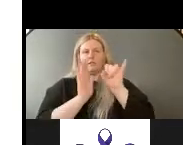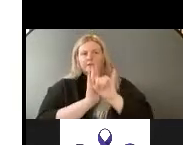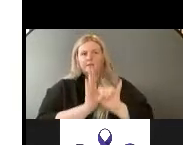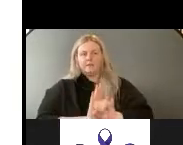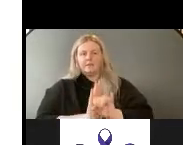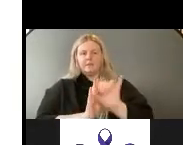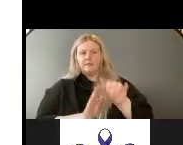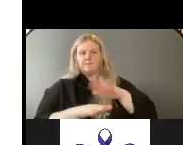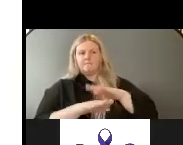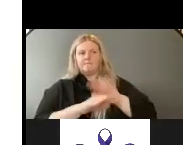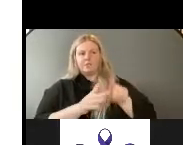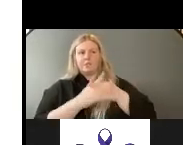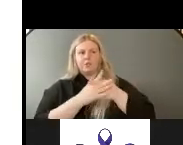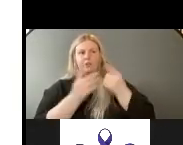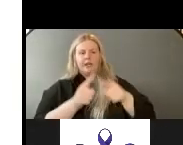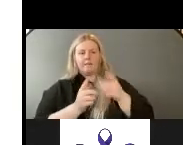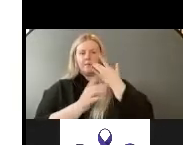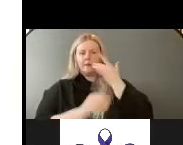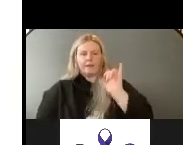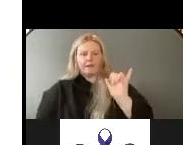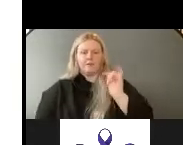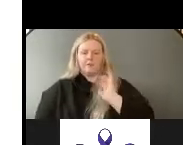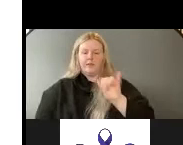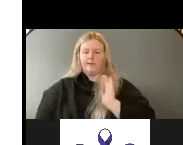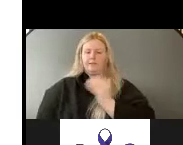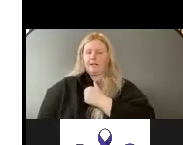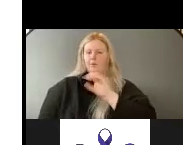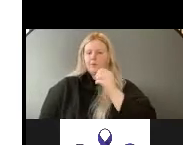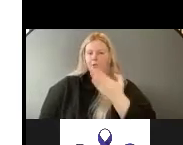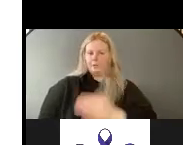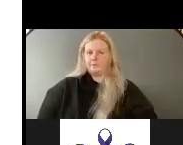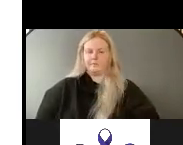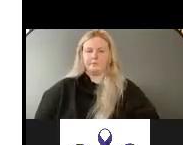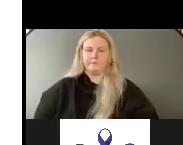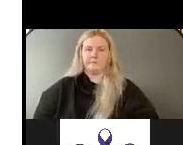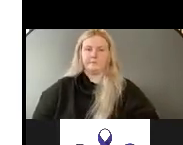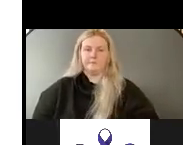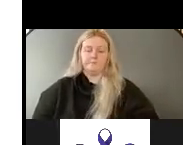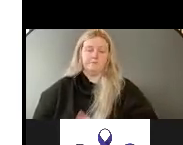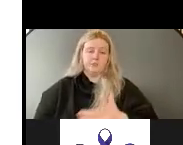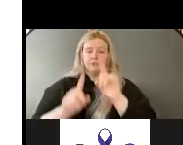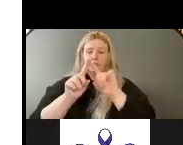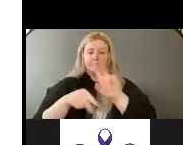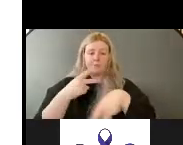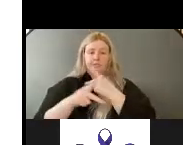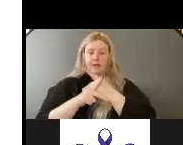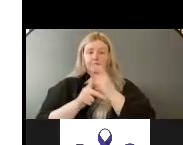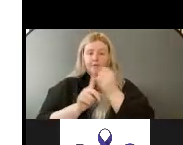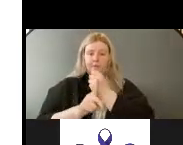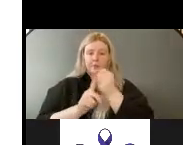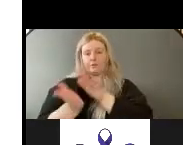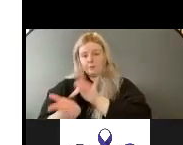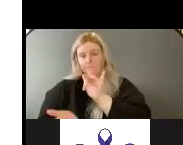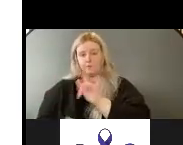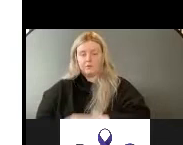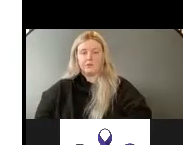is the work we all need to be doing. Of course, there are different forms of elder abuse, that